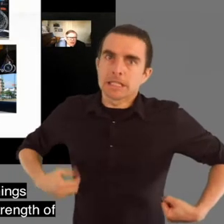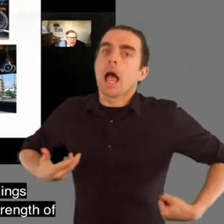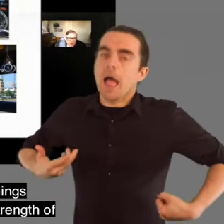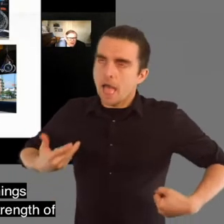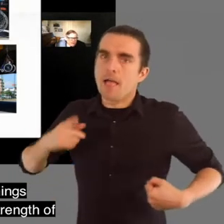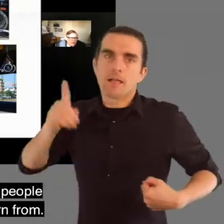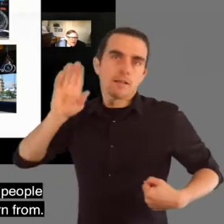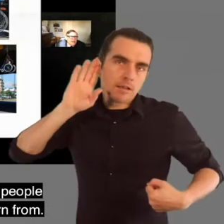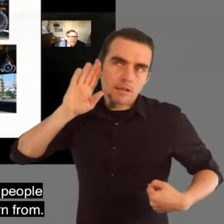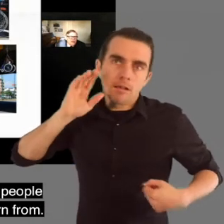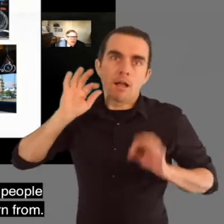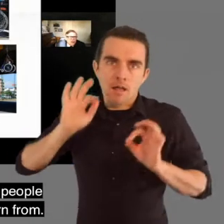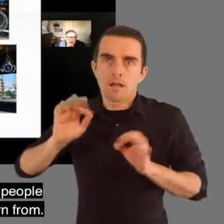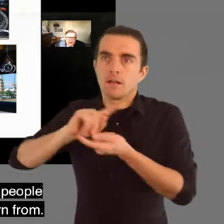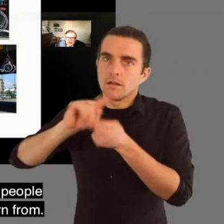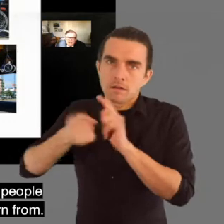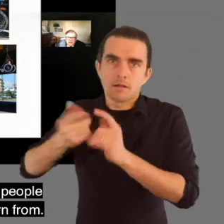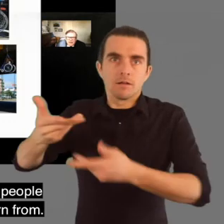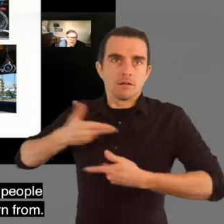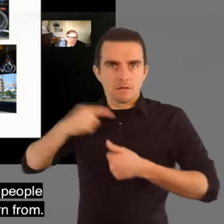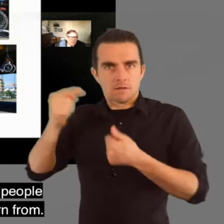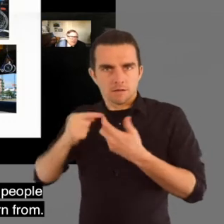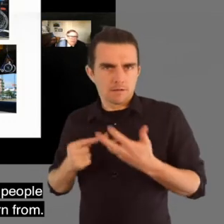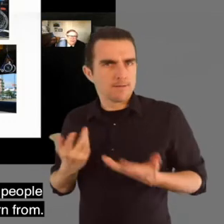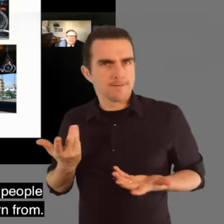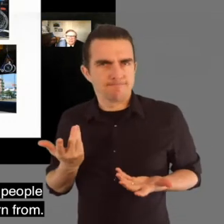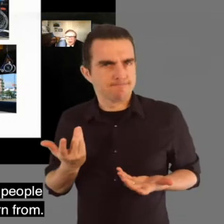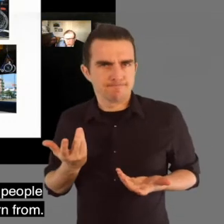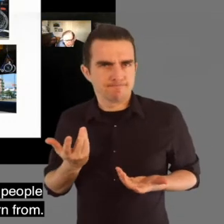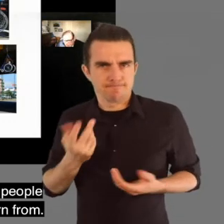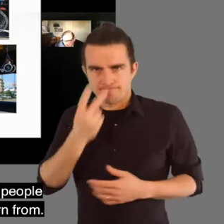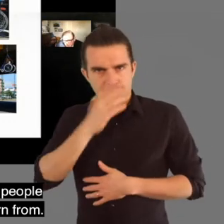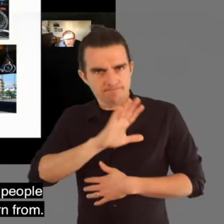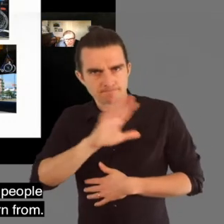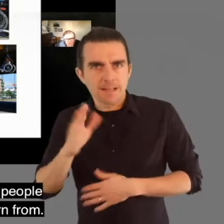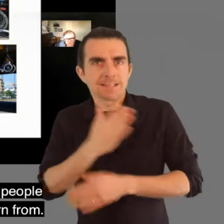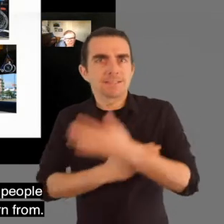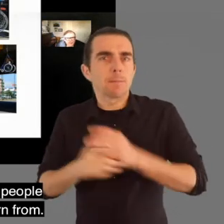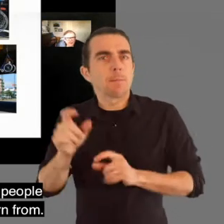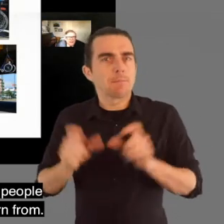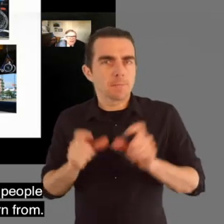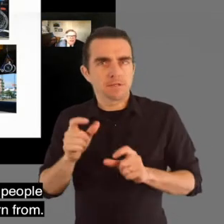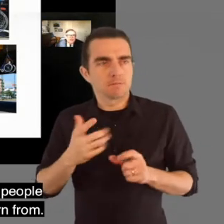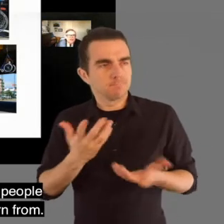bravery and strength of this solidarity of these disabled people is something we all need to learn from.